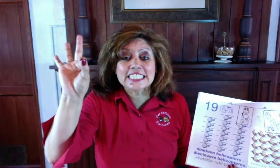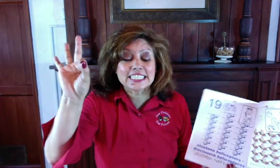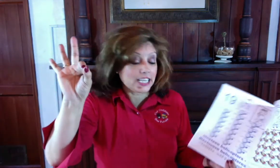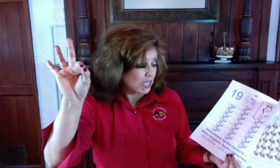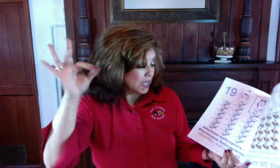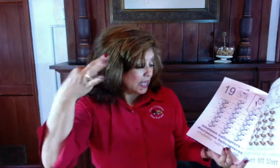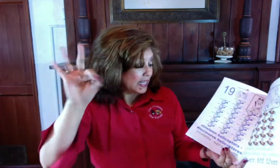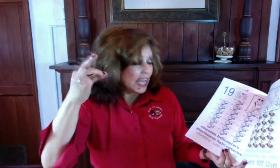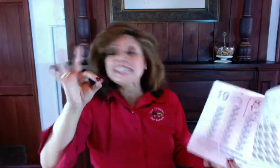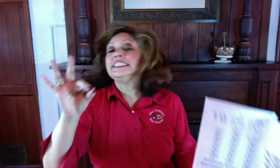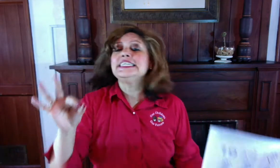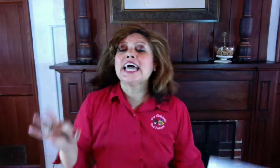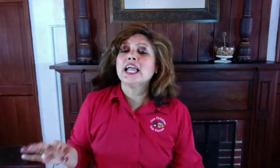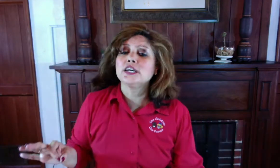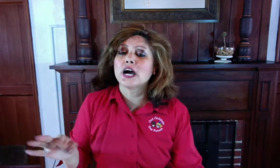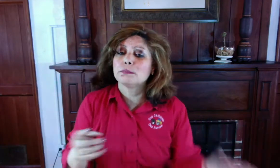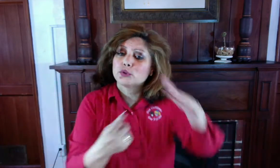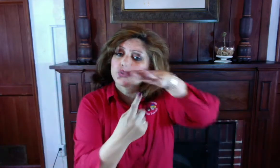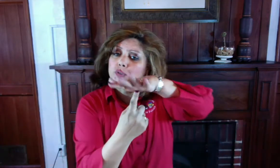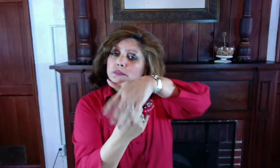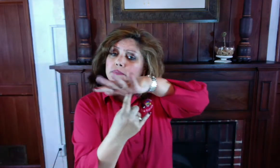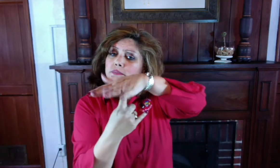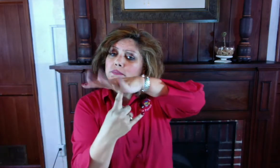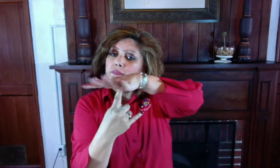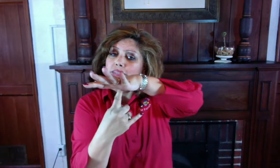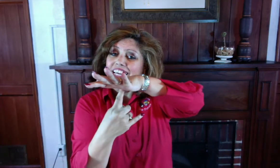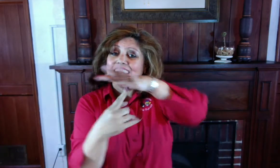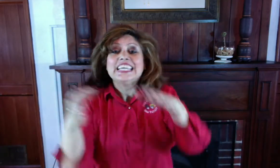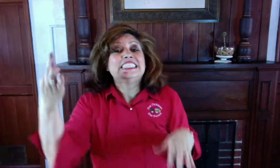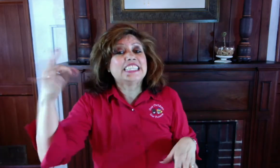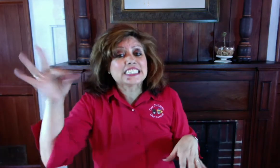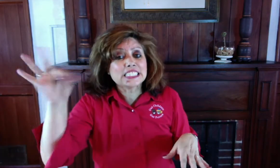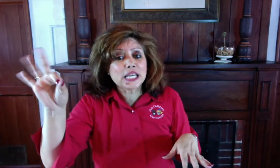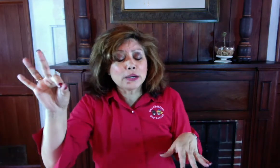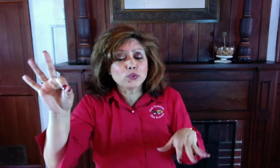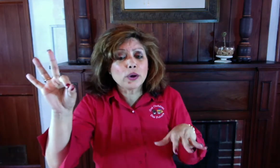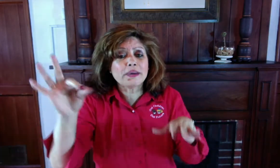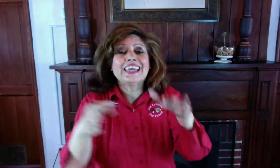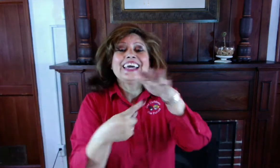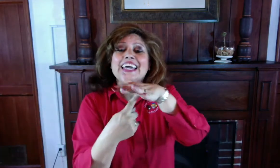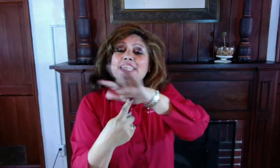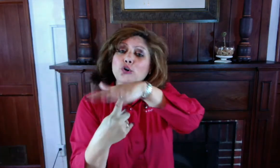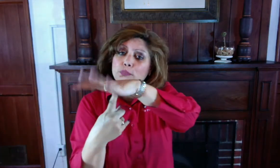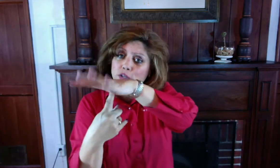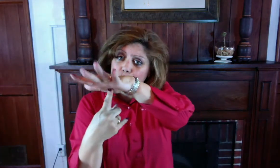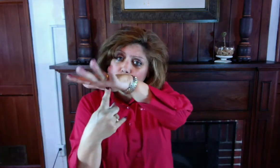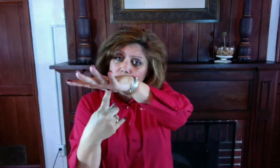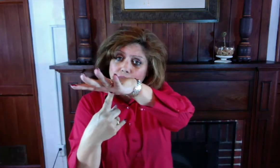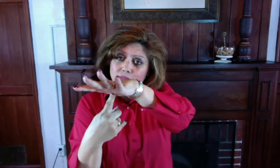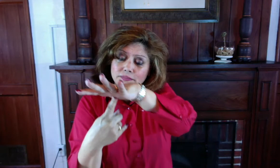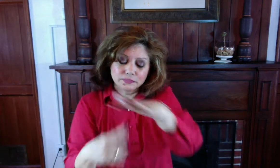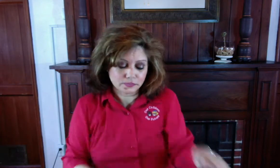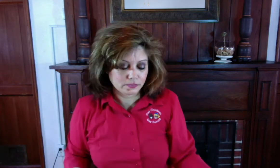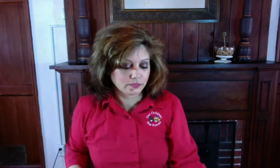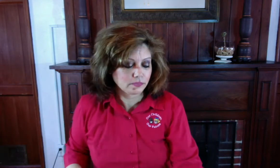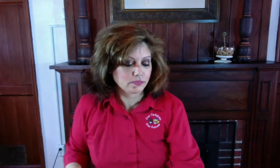19. 19 helicopters. 19 helicópteros.